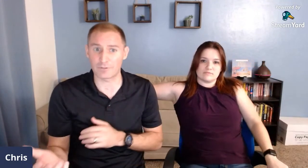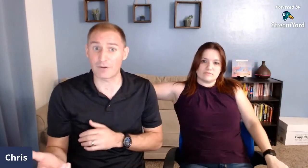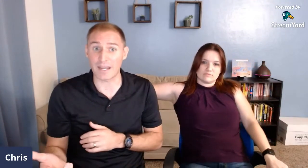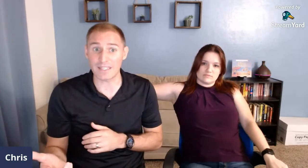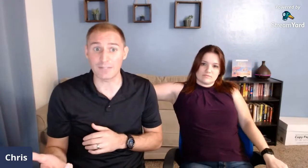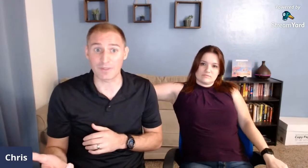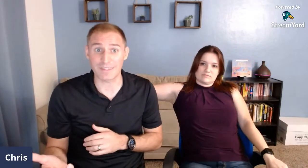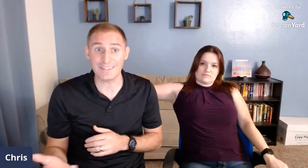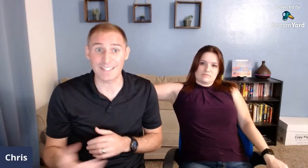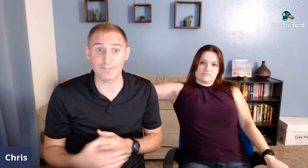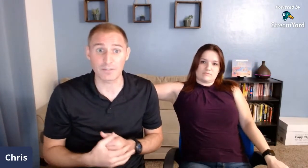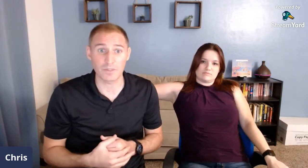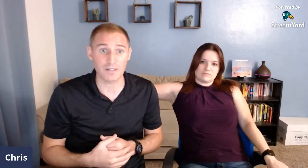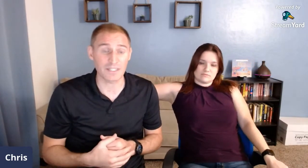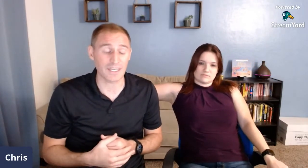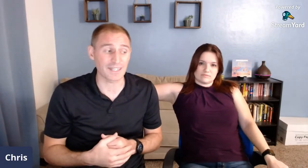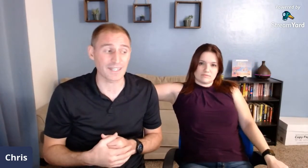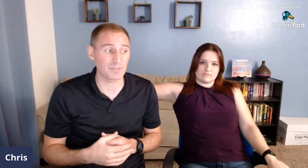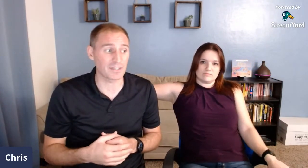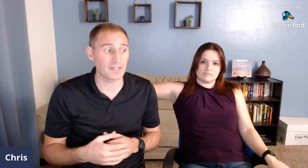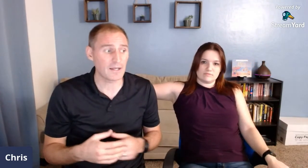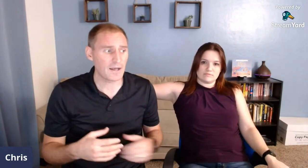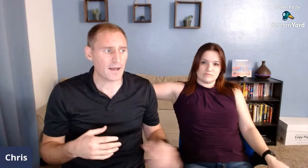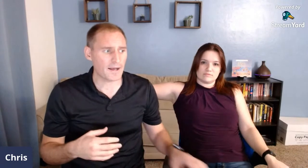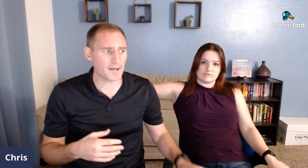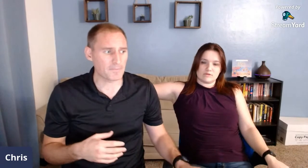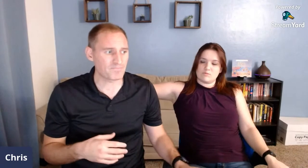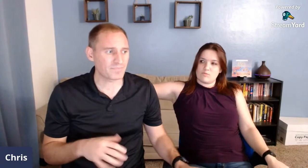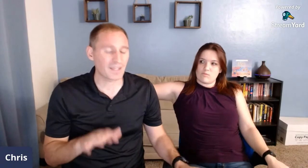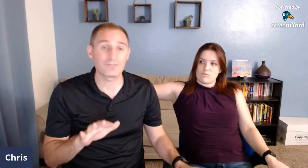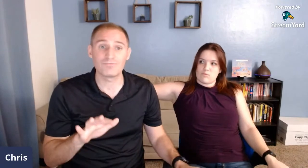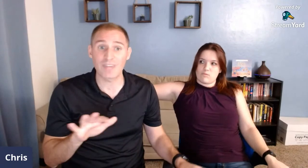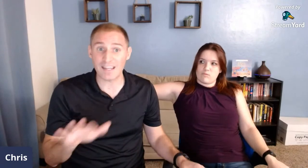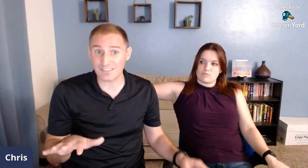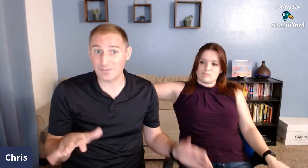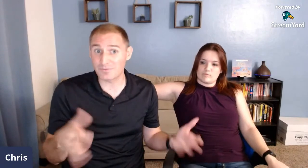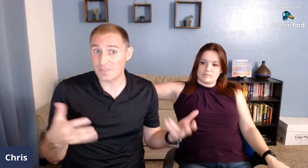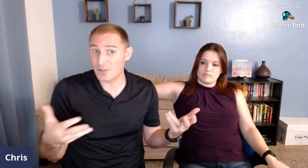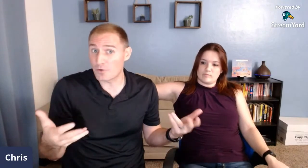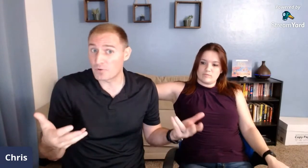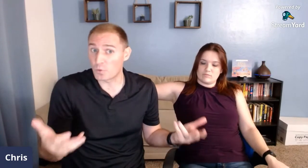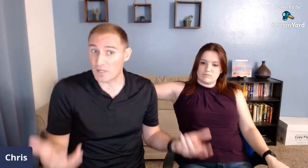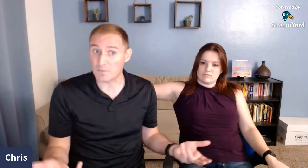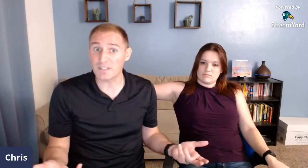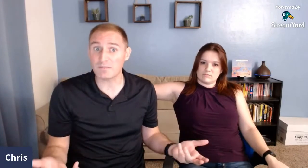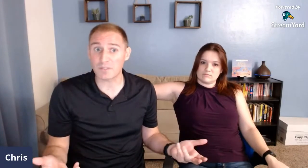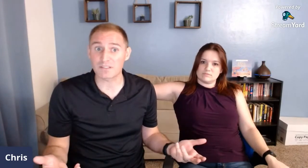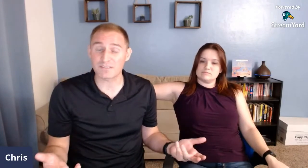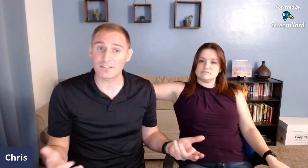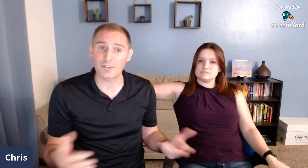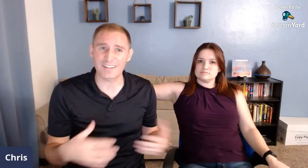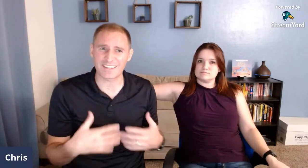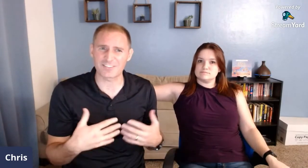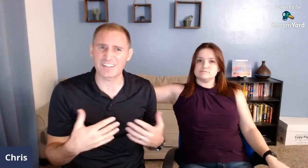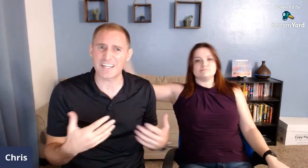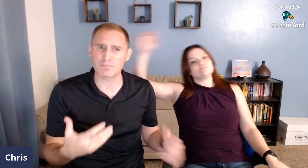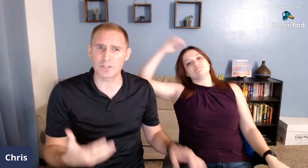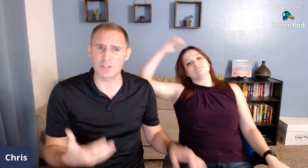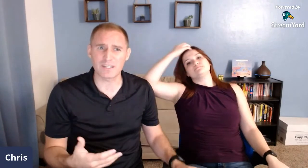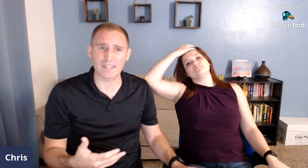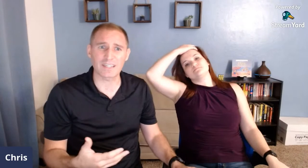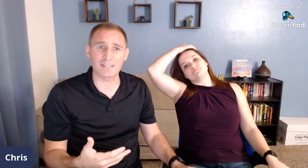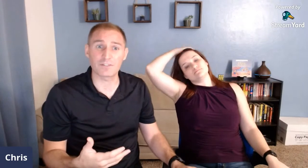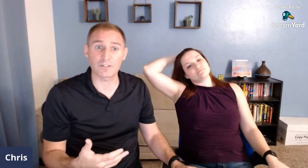huge variety within the deaf community, and it can be not to be overwhelming, but just to know that like there's a